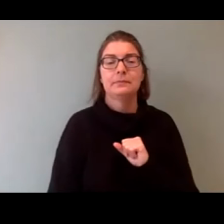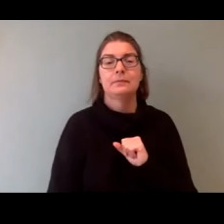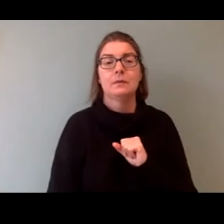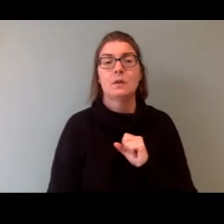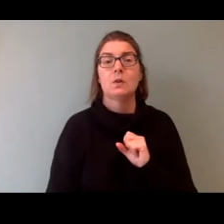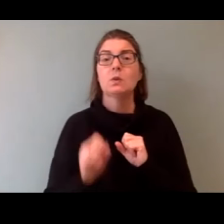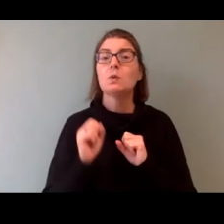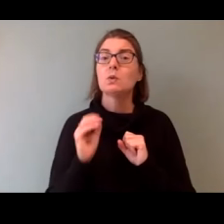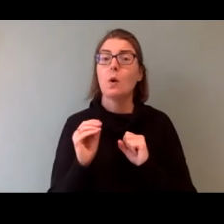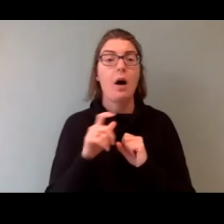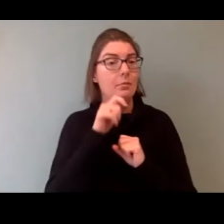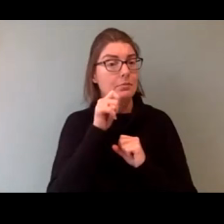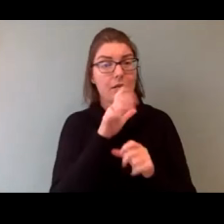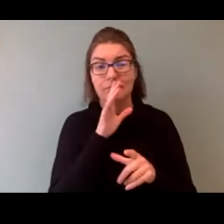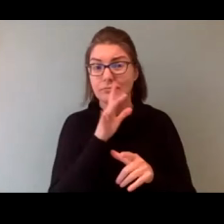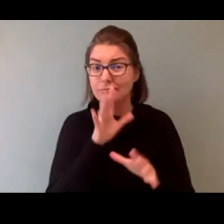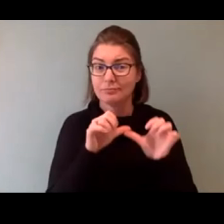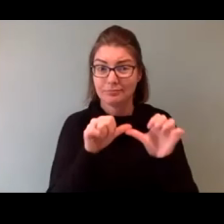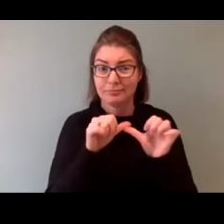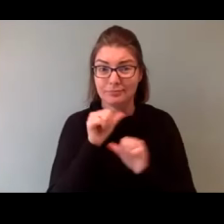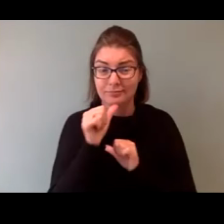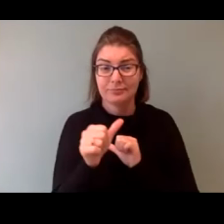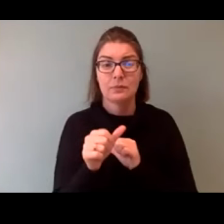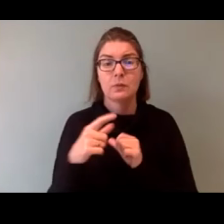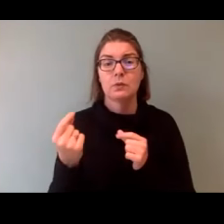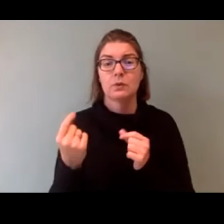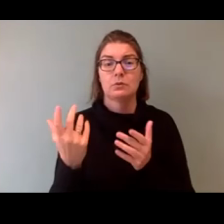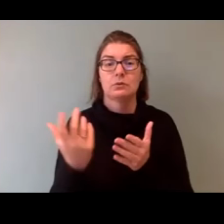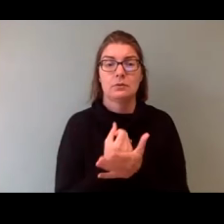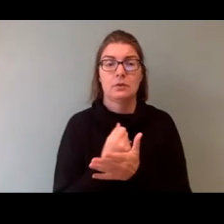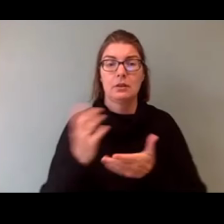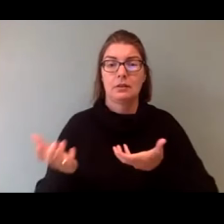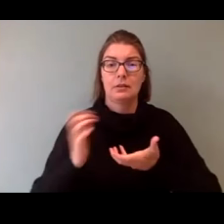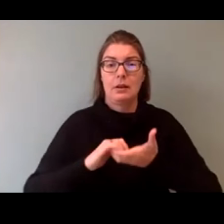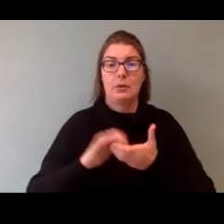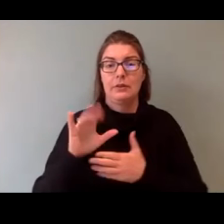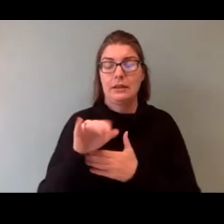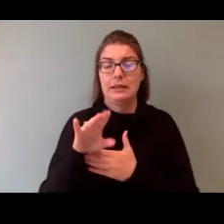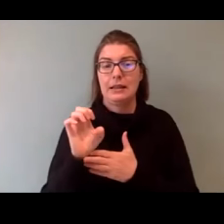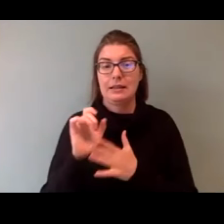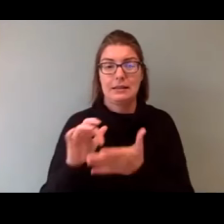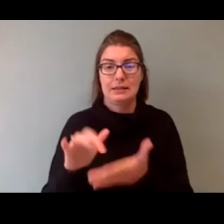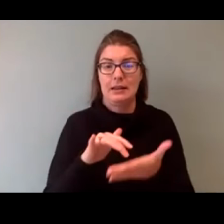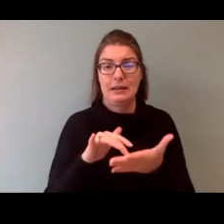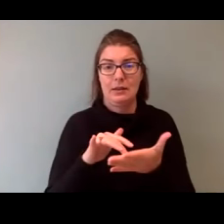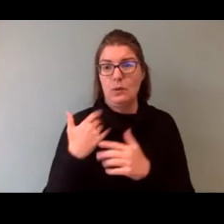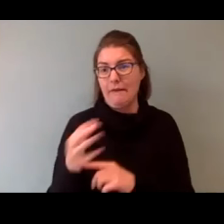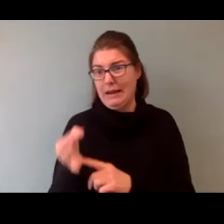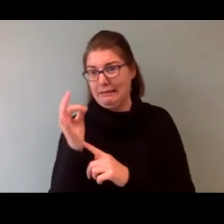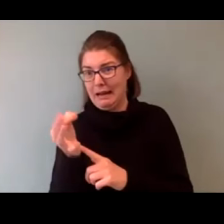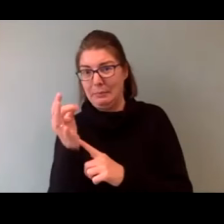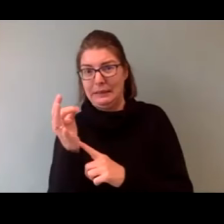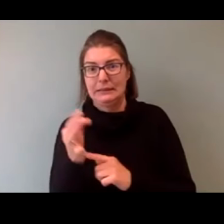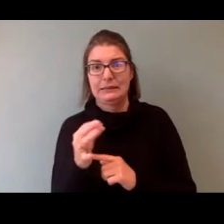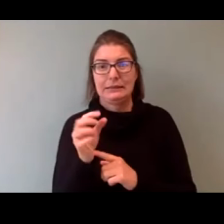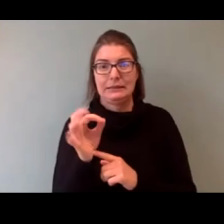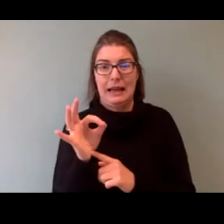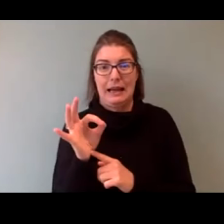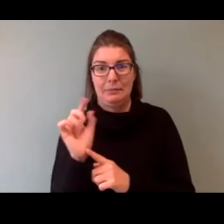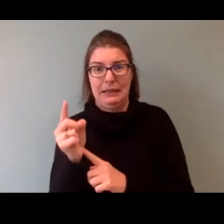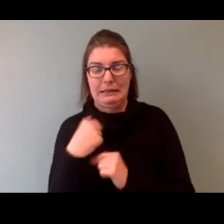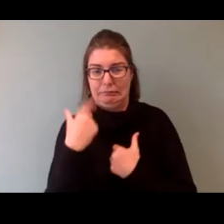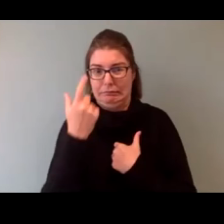without further ado, we're going to get into our collaborative case study. We have 9 minutes. I'm totally